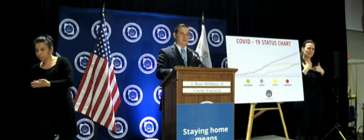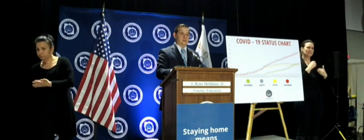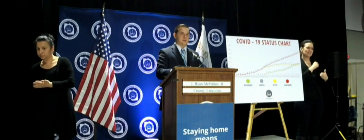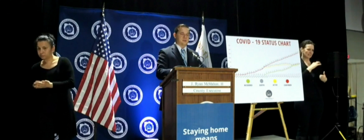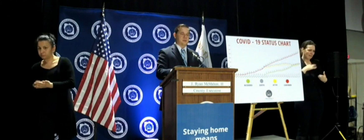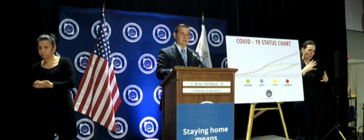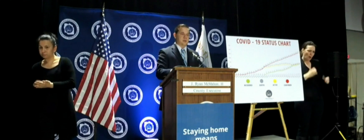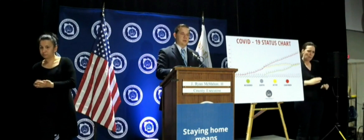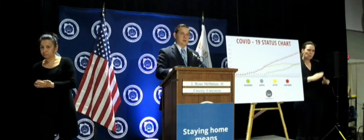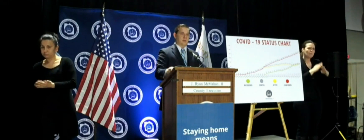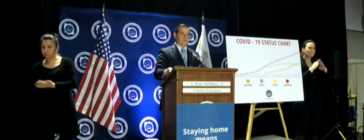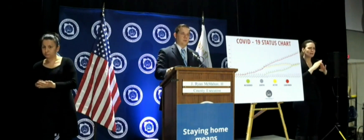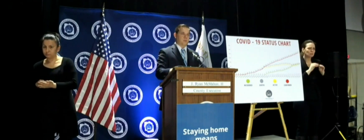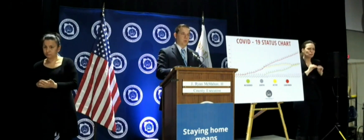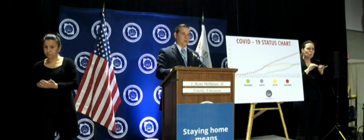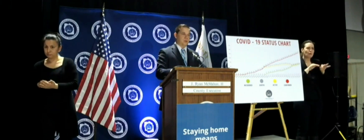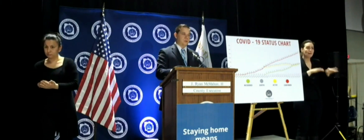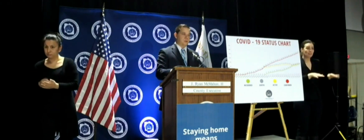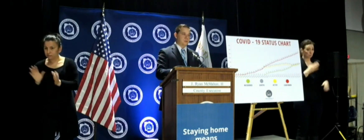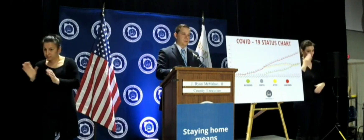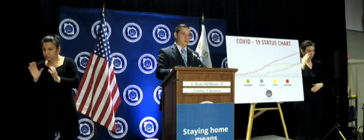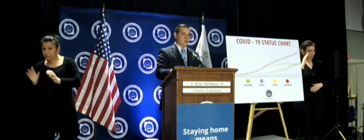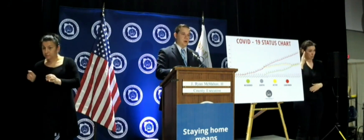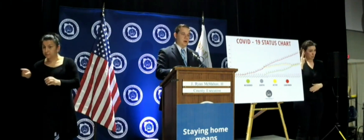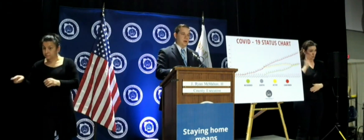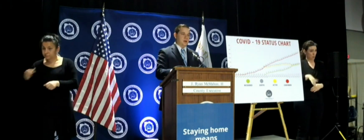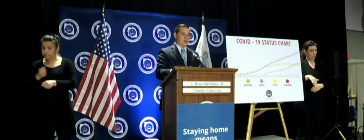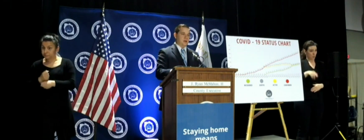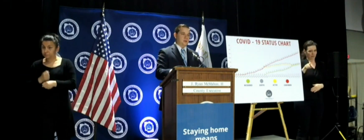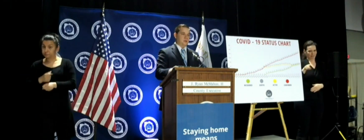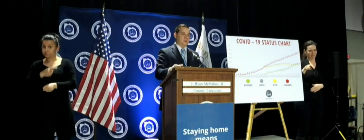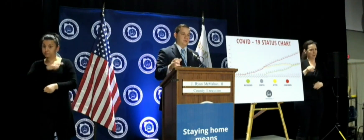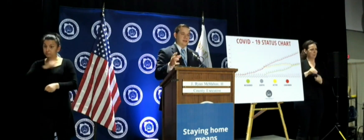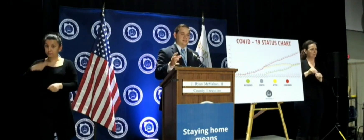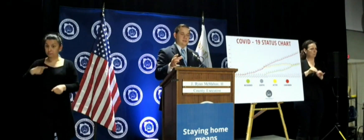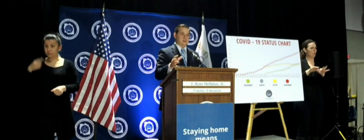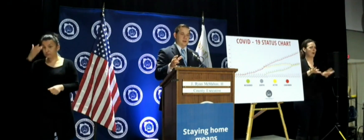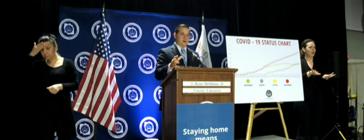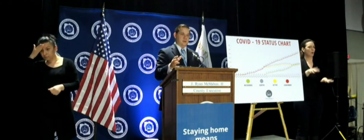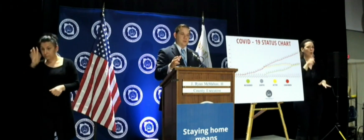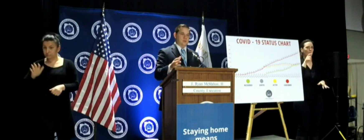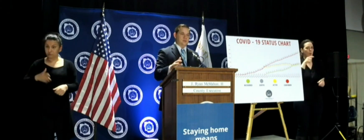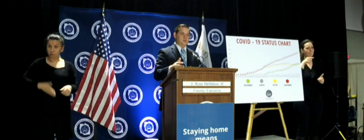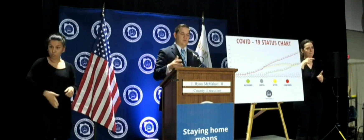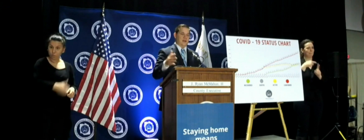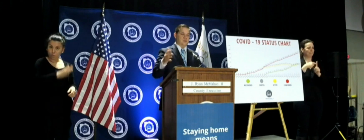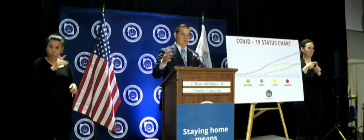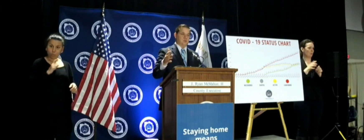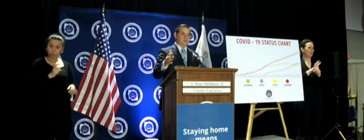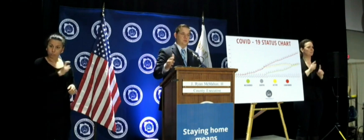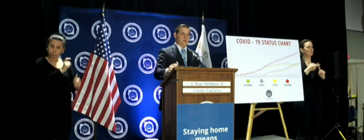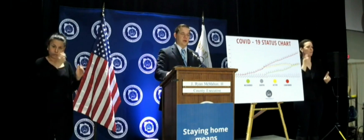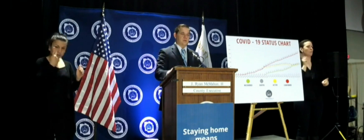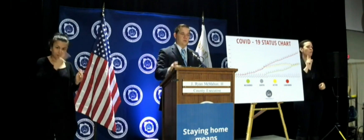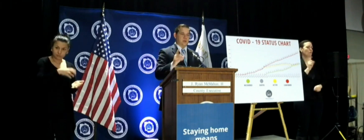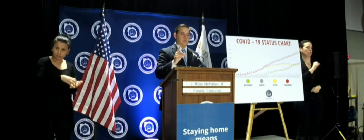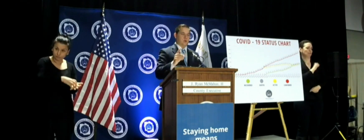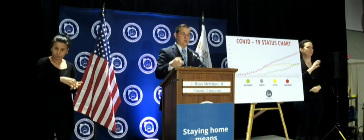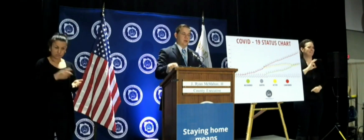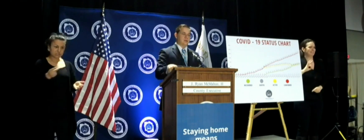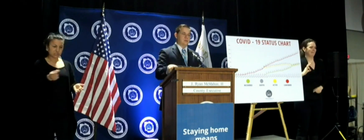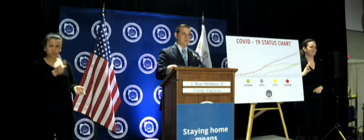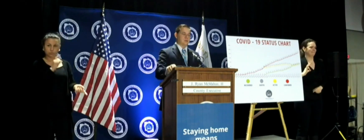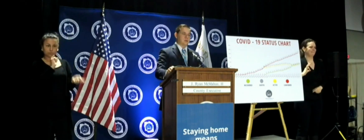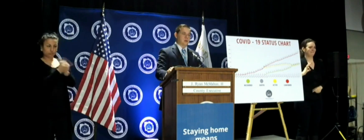from the residents, they come from the employees. And there's density there. You can see faster community spread if you get